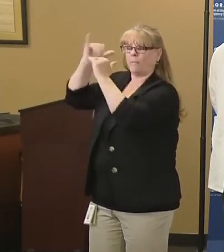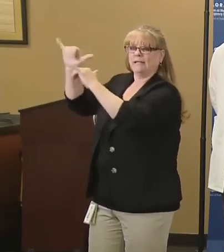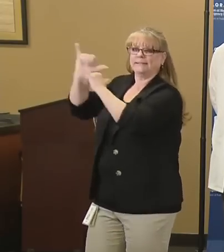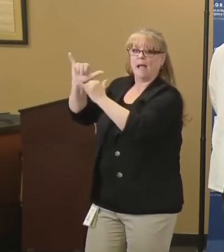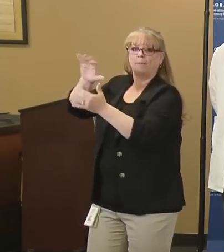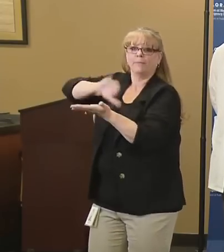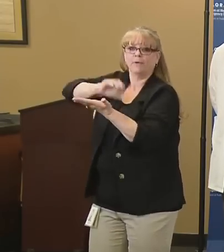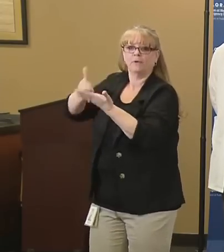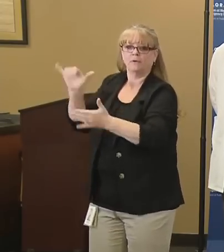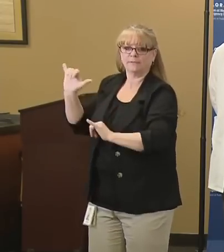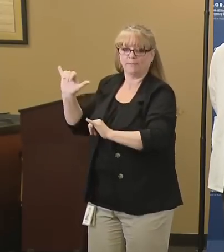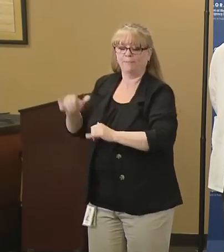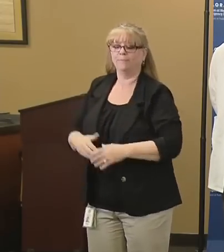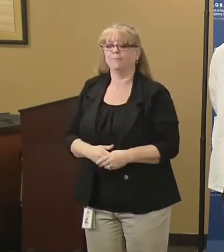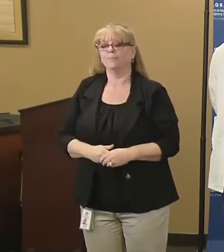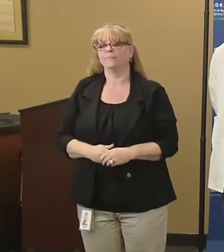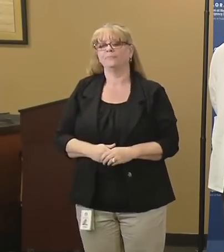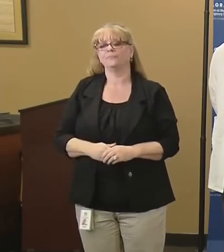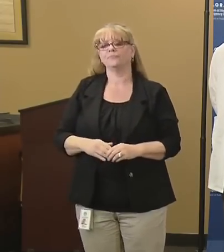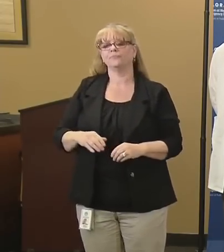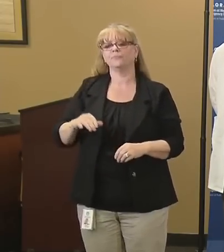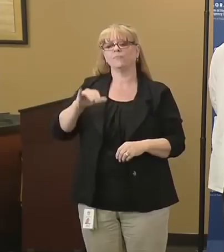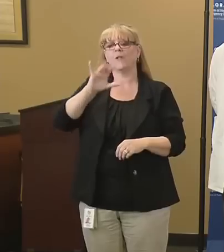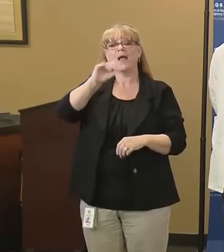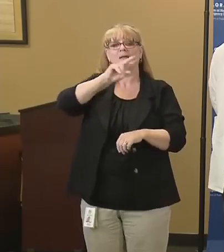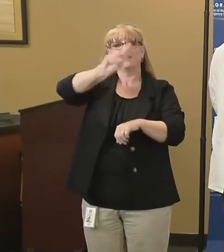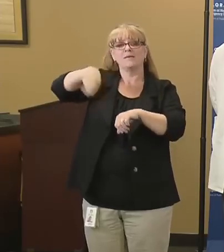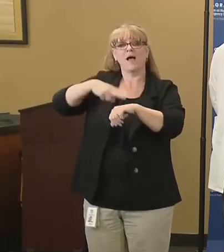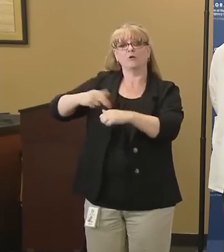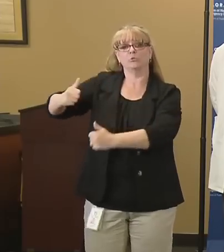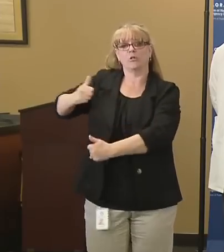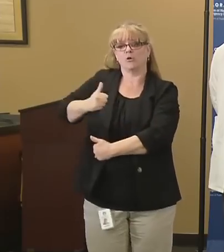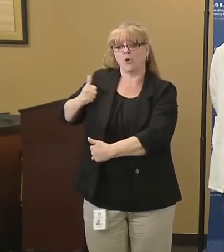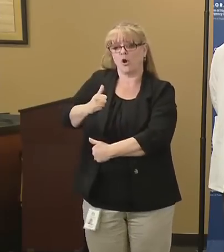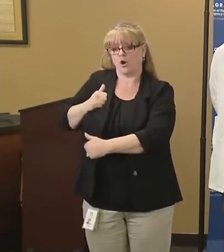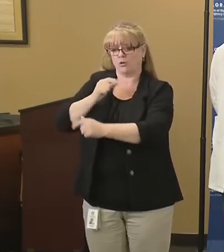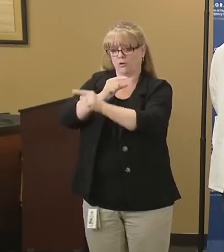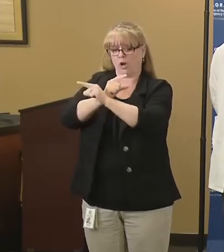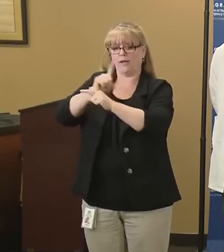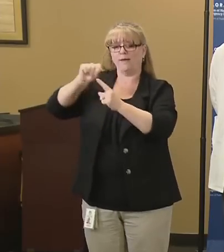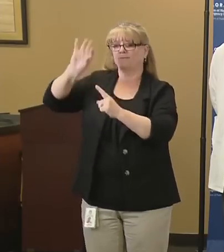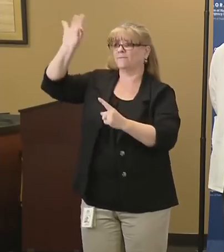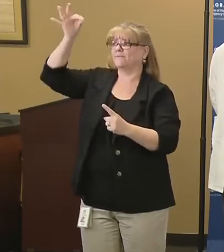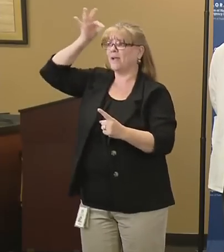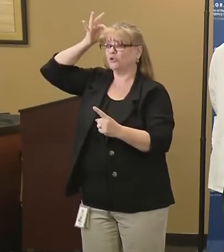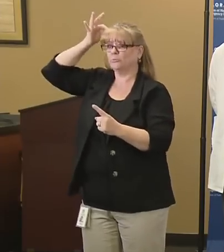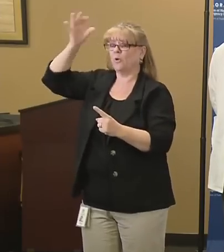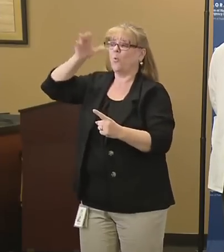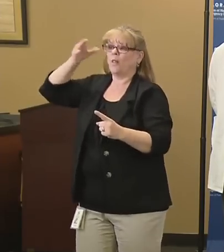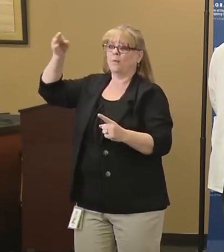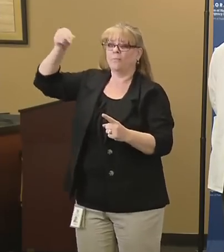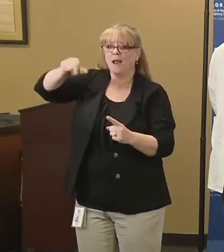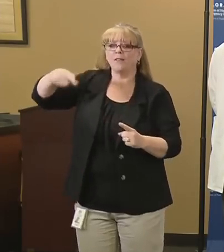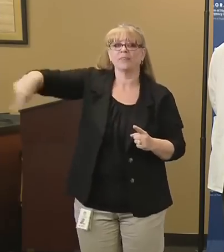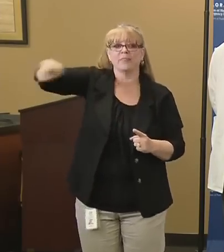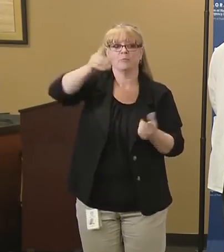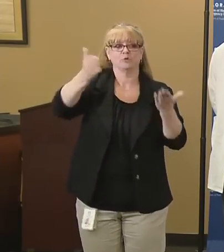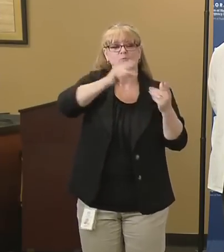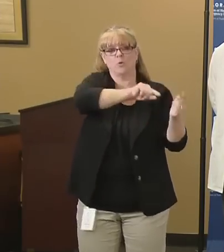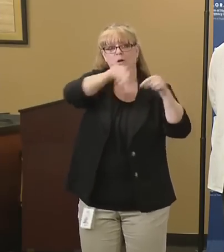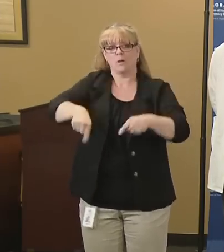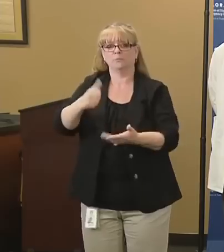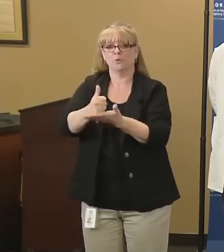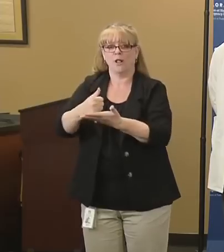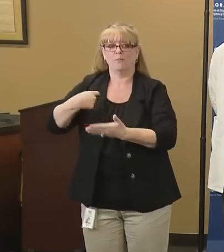federal government is paying for their activities. Just this morning, I spoke to the President and the Vice President about the need for this being placed into